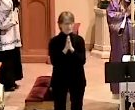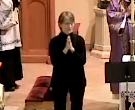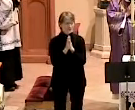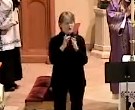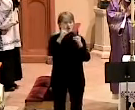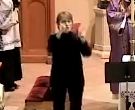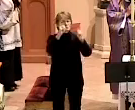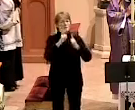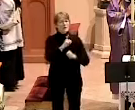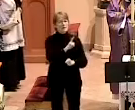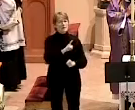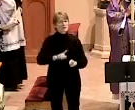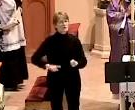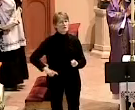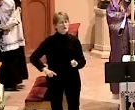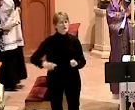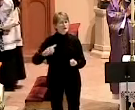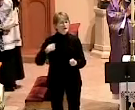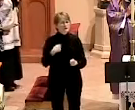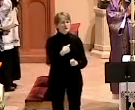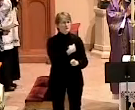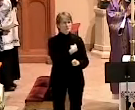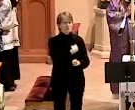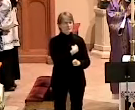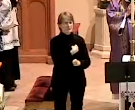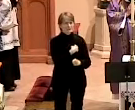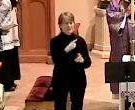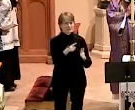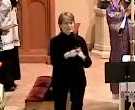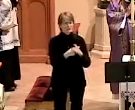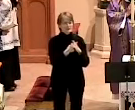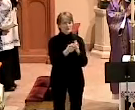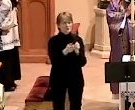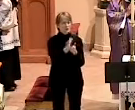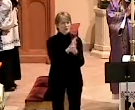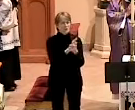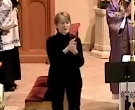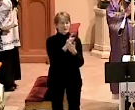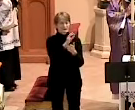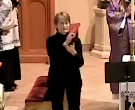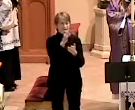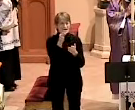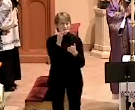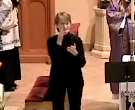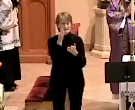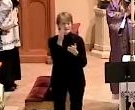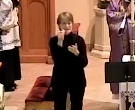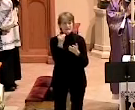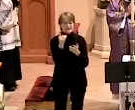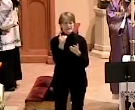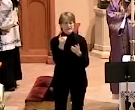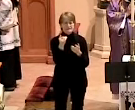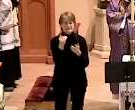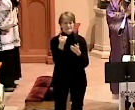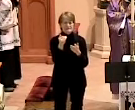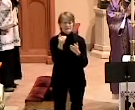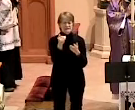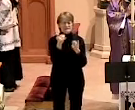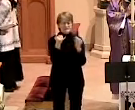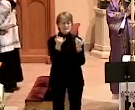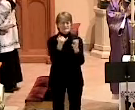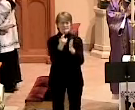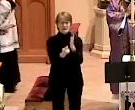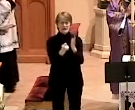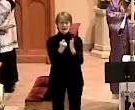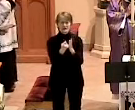Grant us, O Lord, that may we begin with holy fasting this campaign of Christian service,